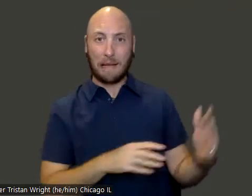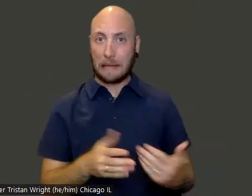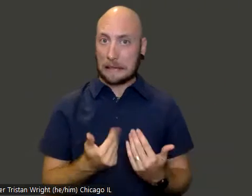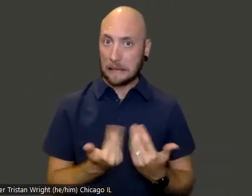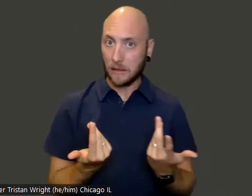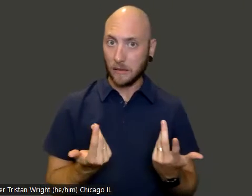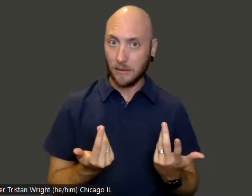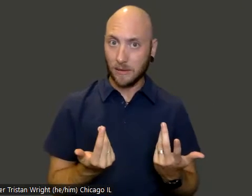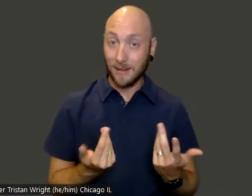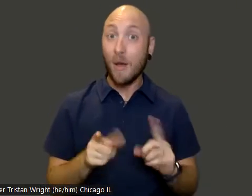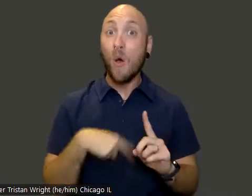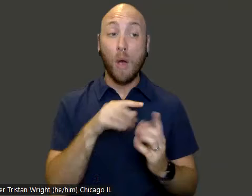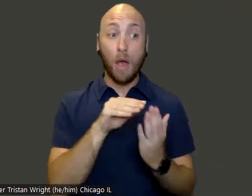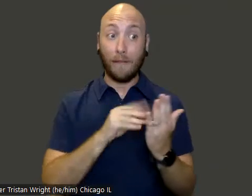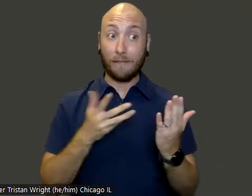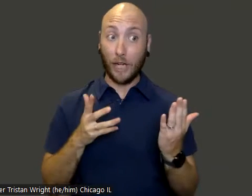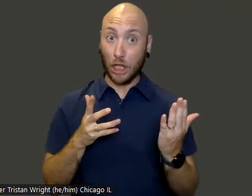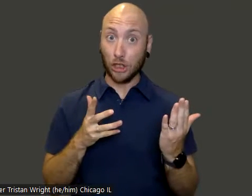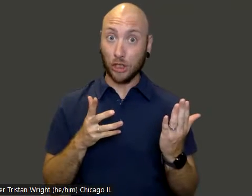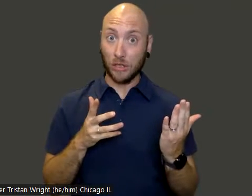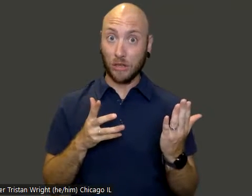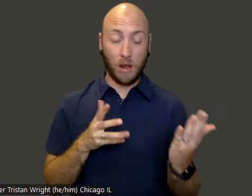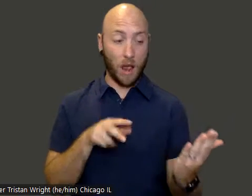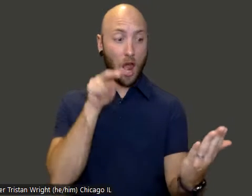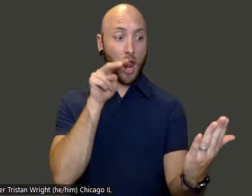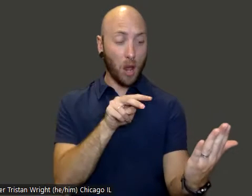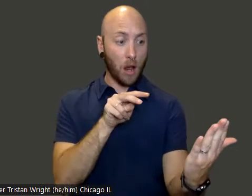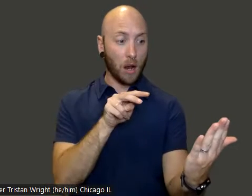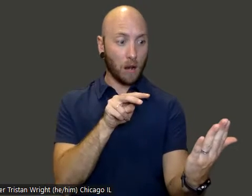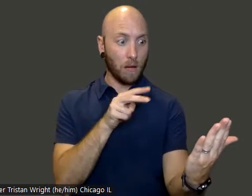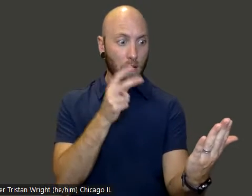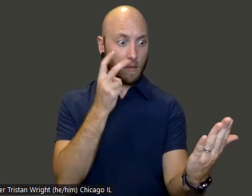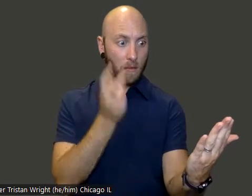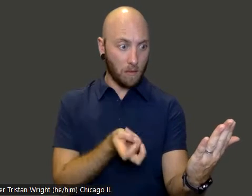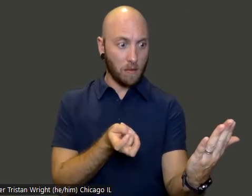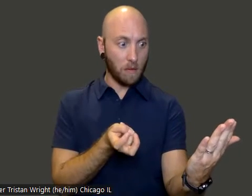it's really eye-opening, because when I put pen to paper and I start looking at stuff,